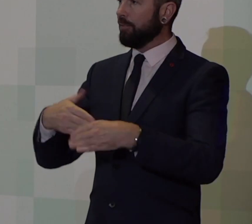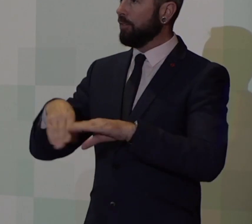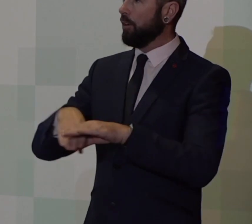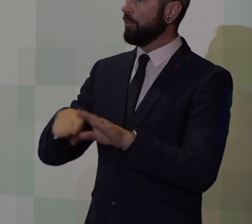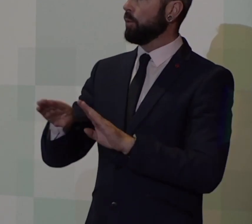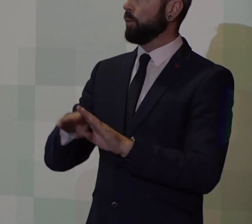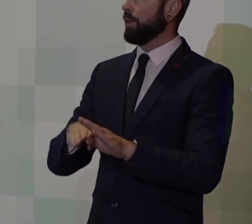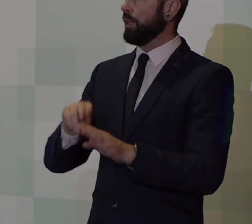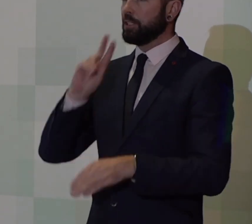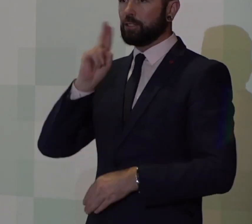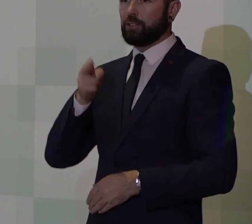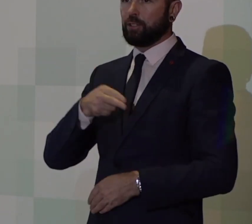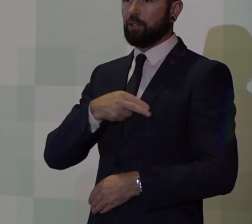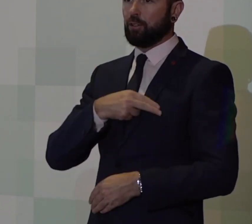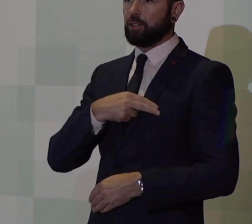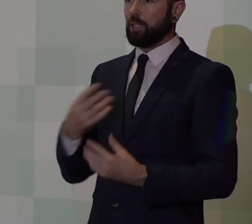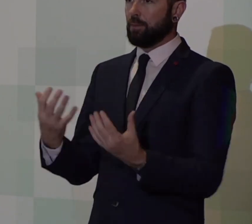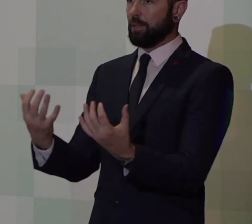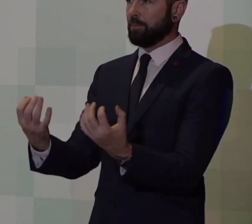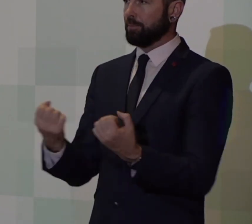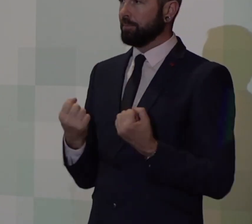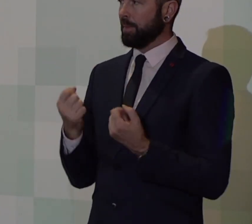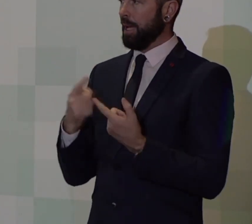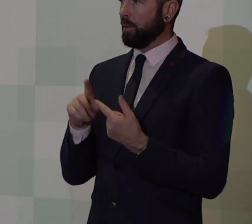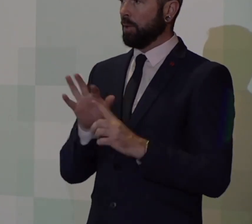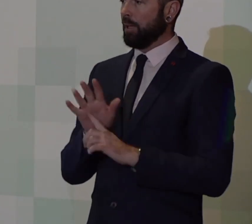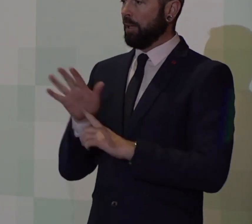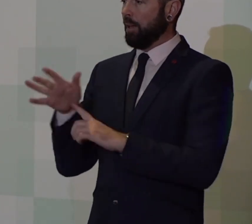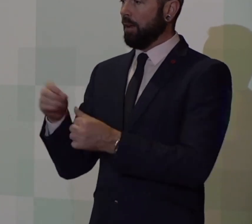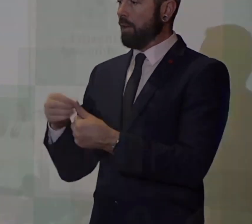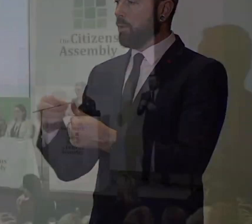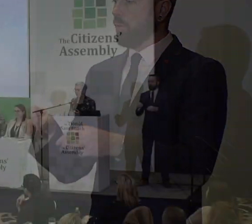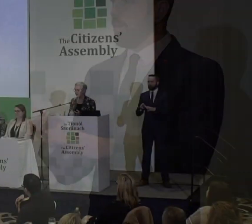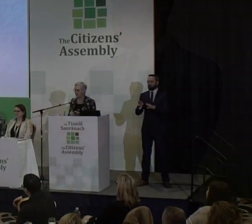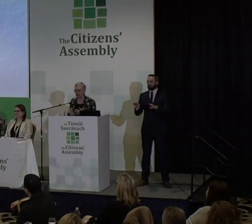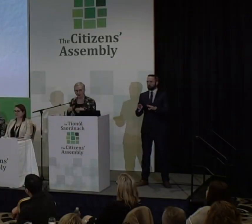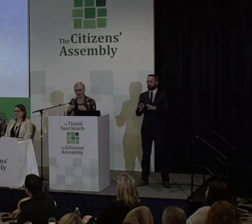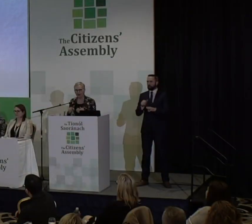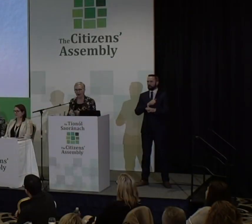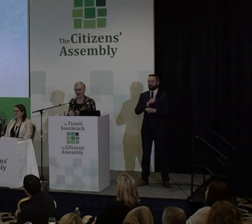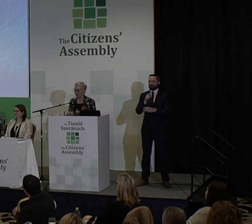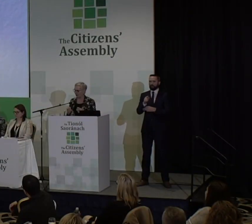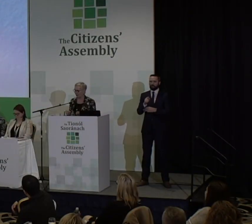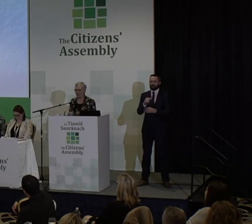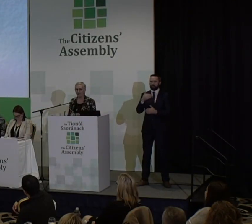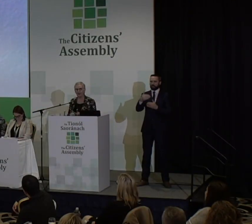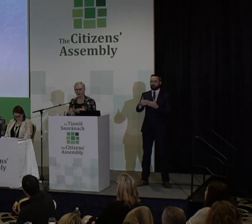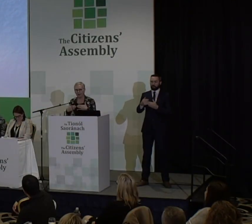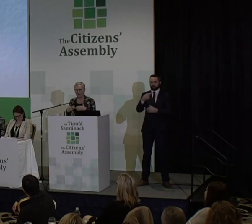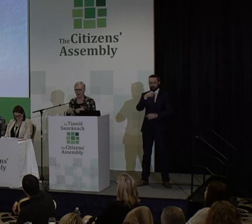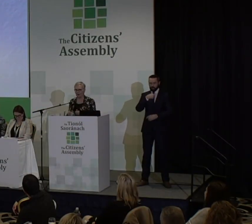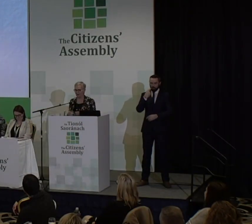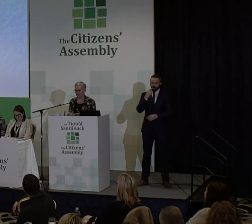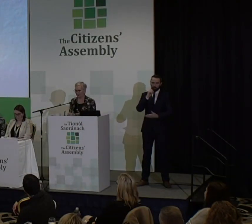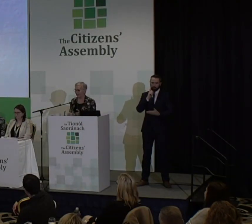in stereotyping the others and in typing themselves at this idea, I am a girl, therefore I